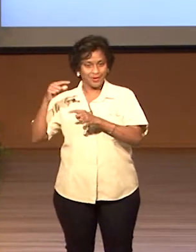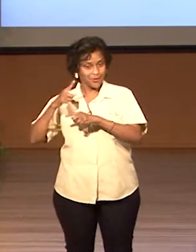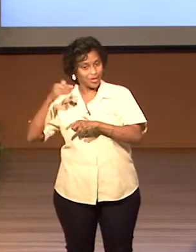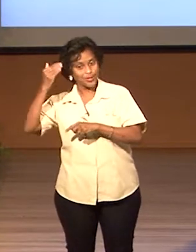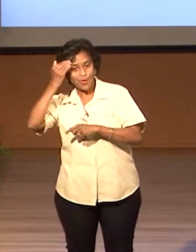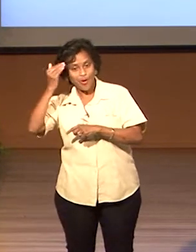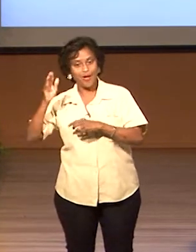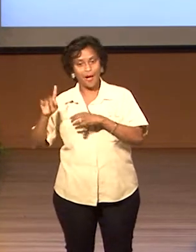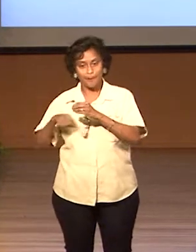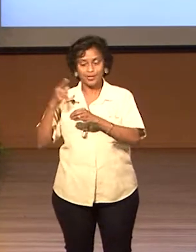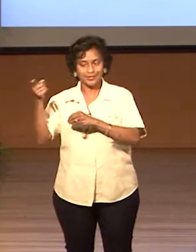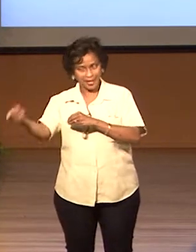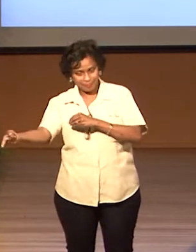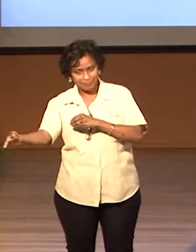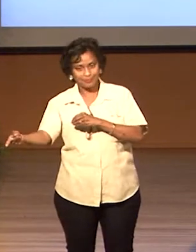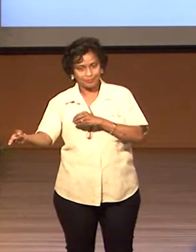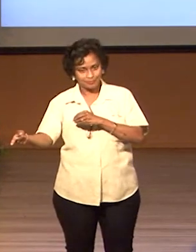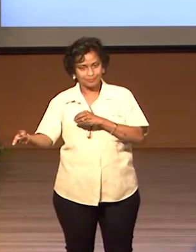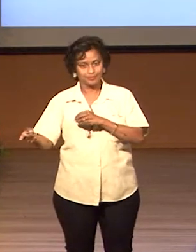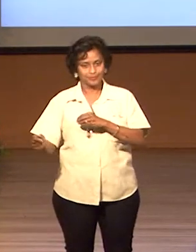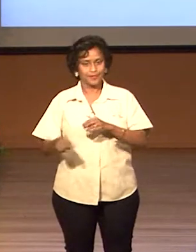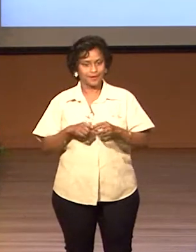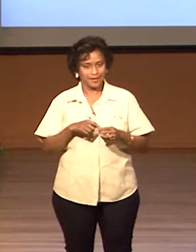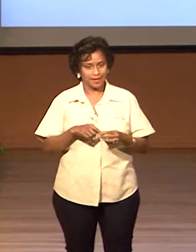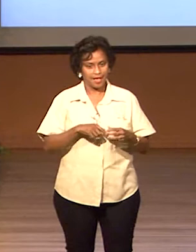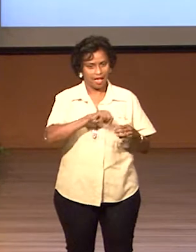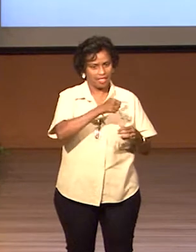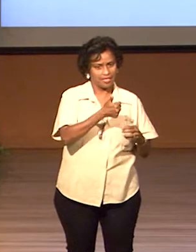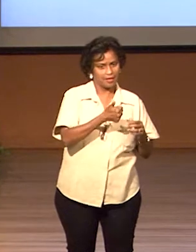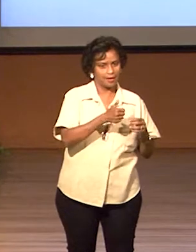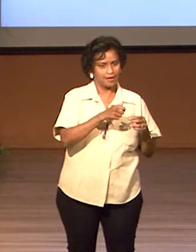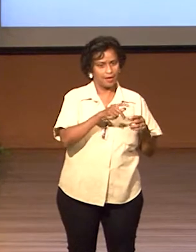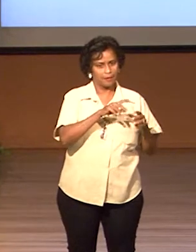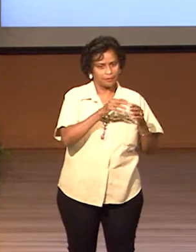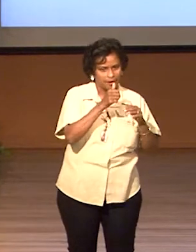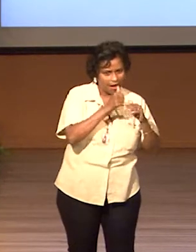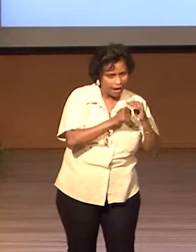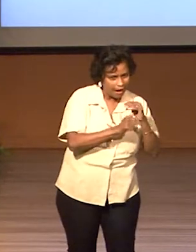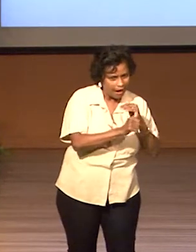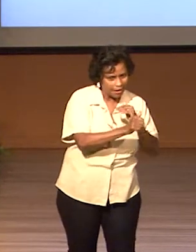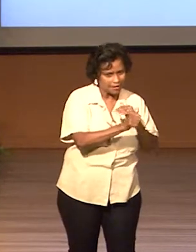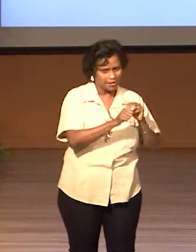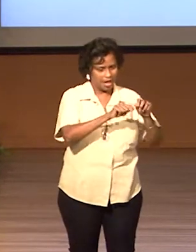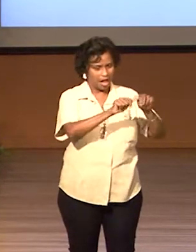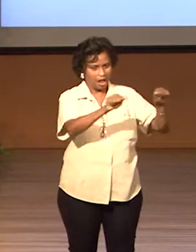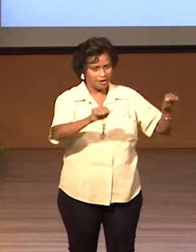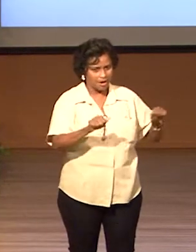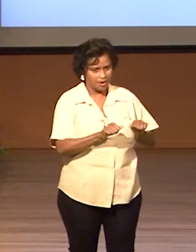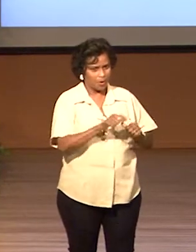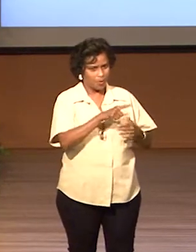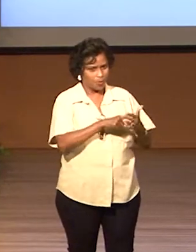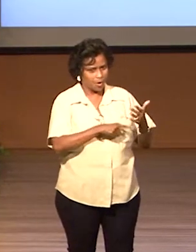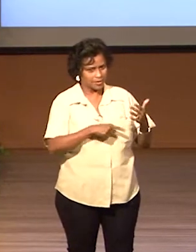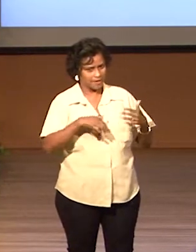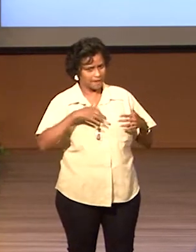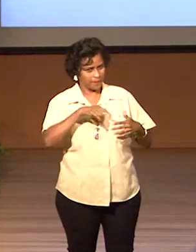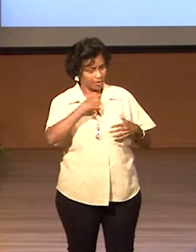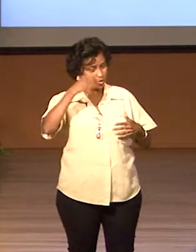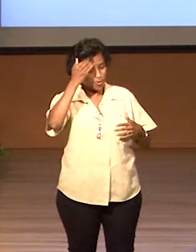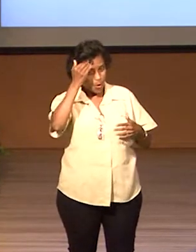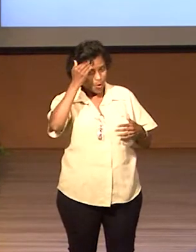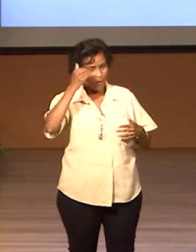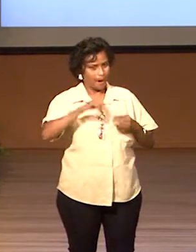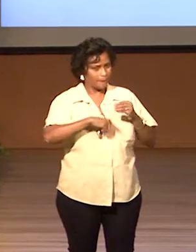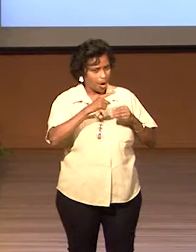well. Then there's the hidden area, which is what we know of ourselves, but